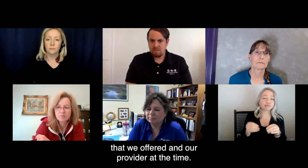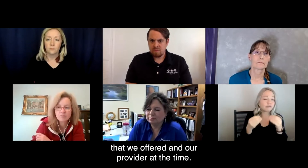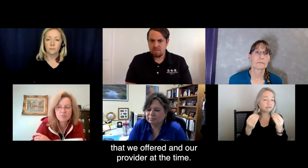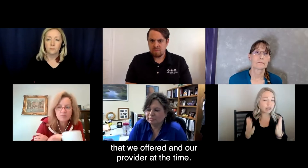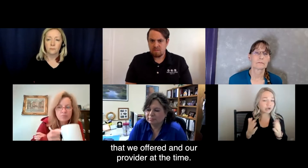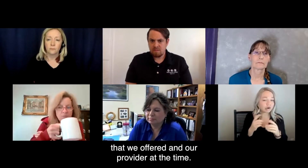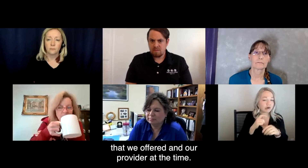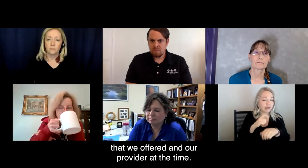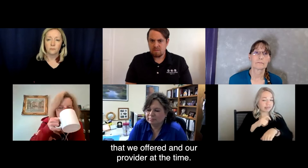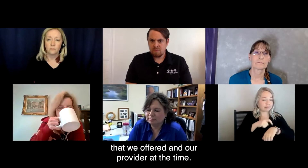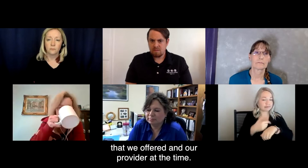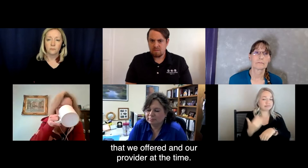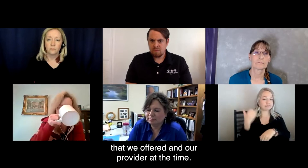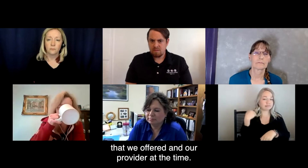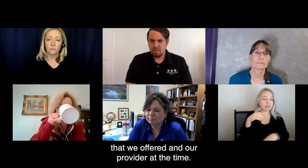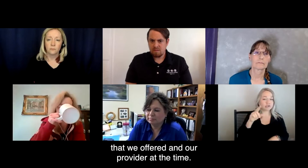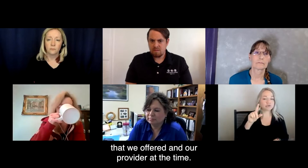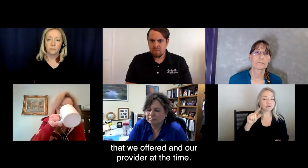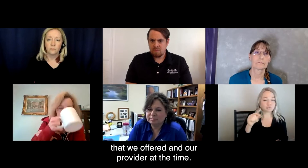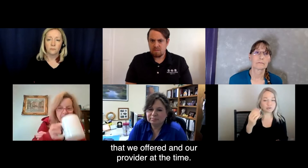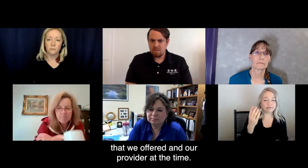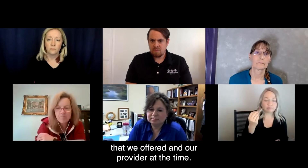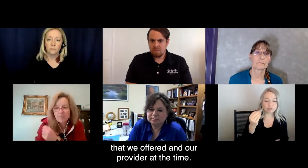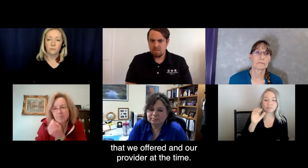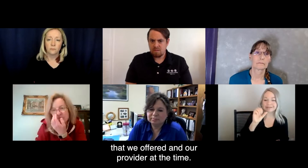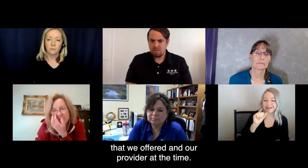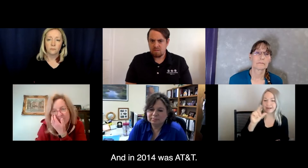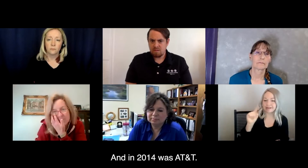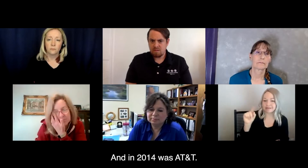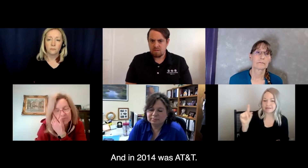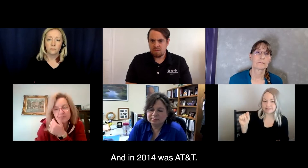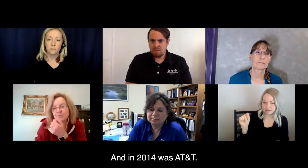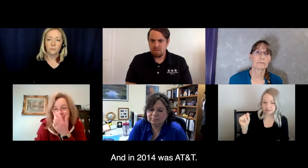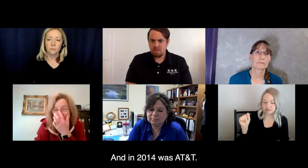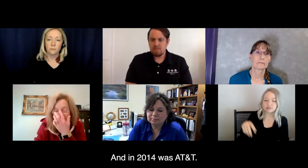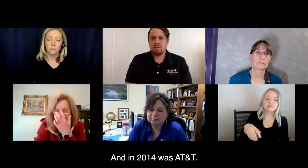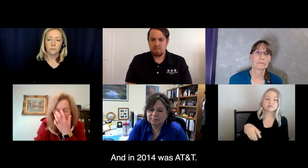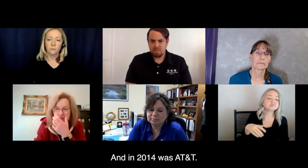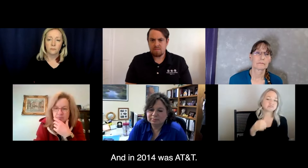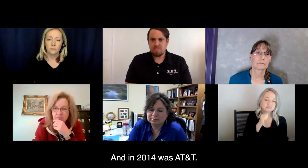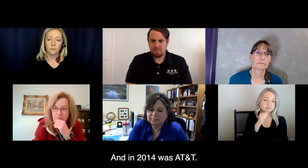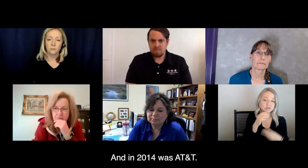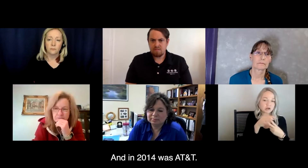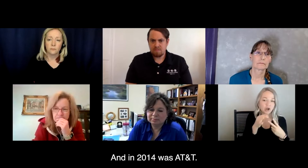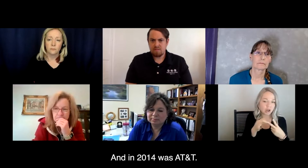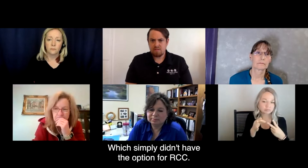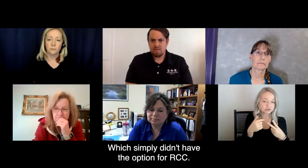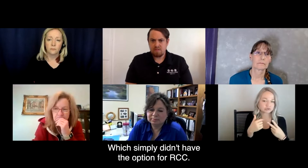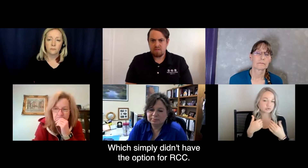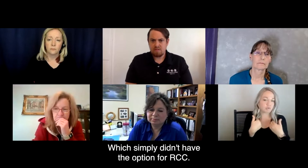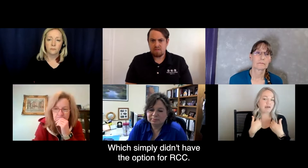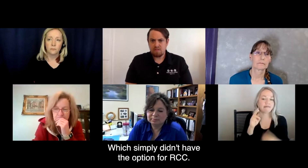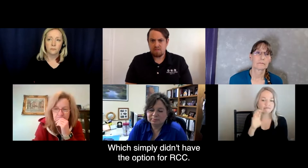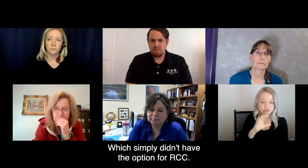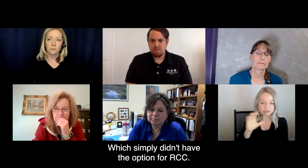offered. And our provider at the time in 2014 was AT&T,